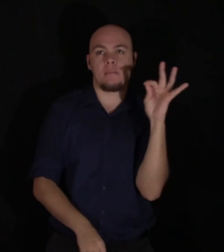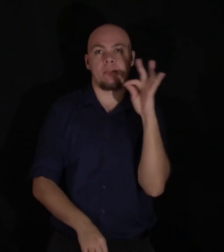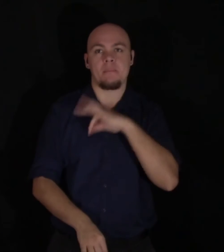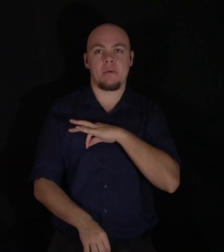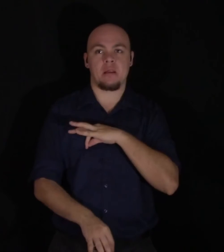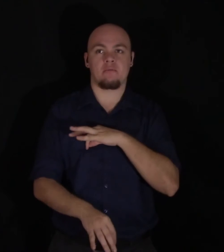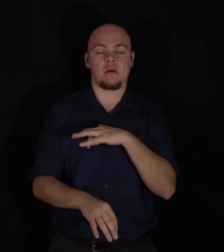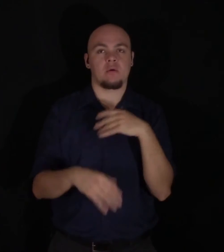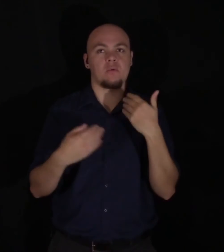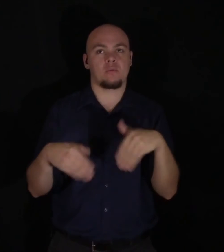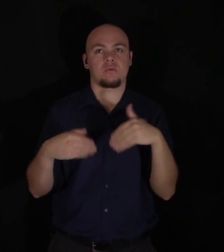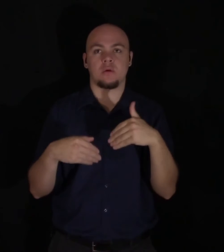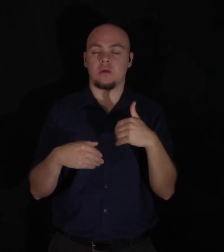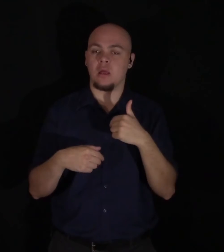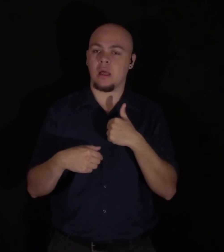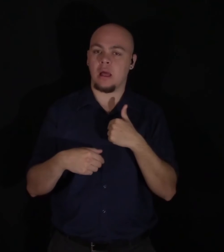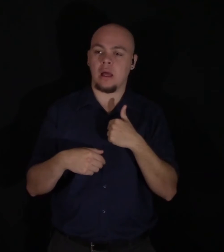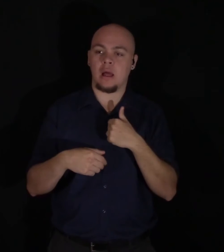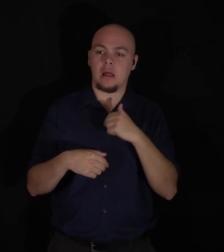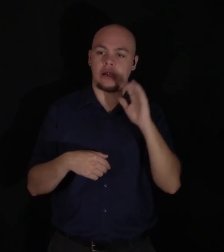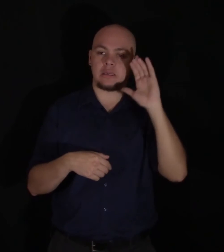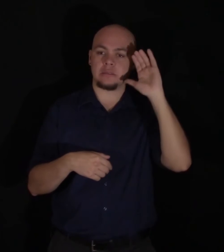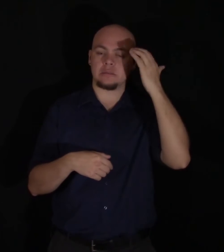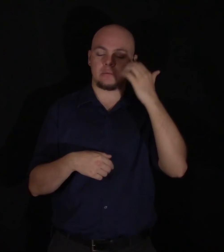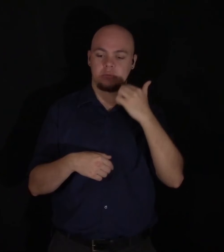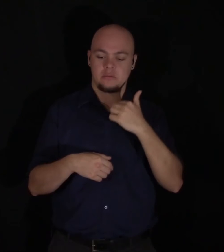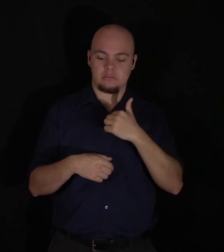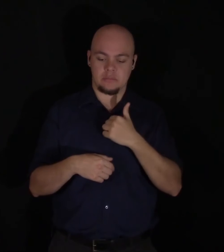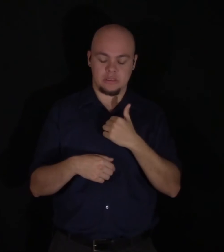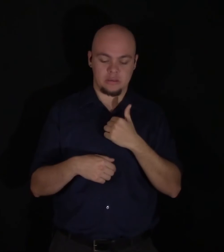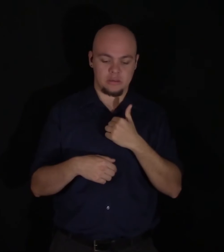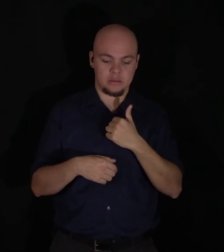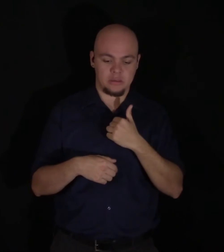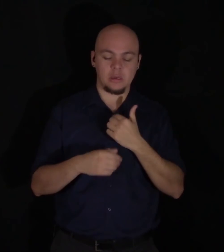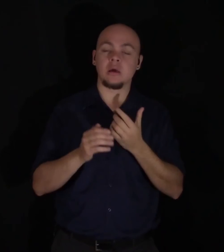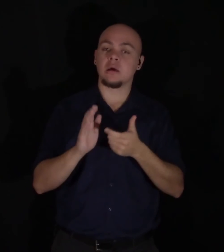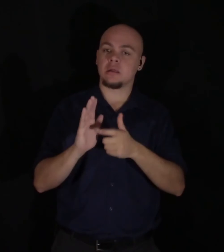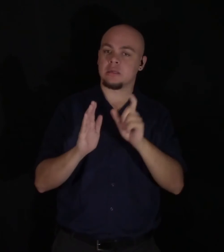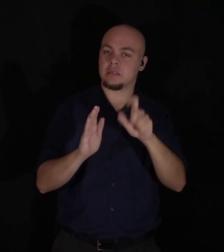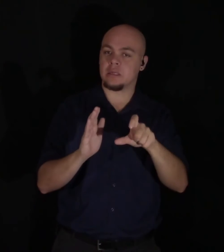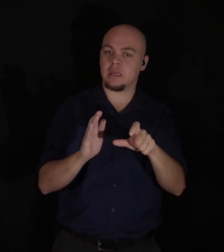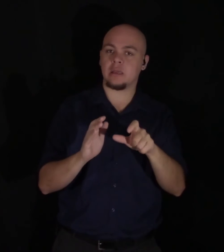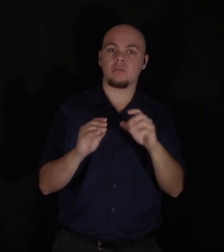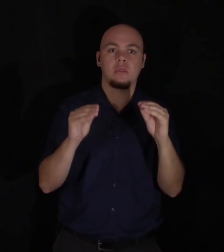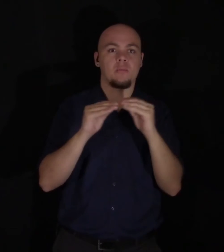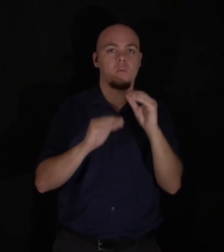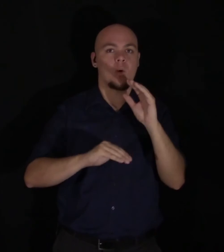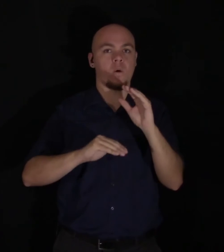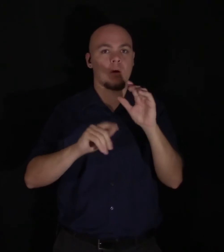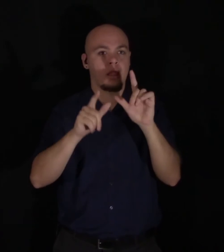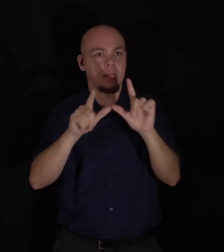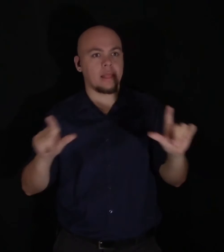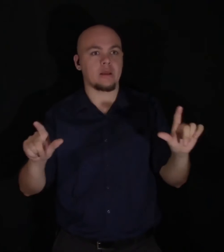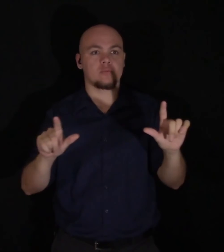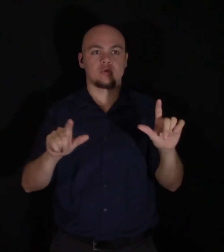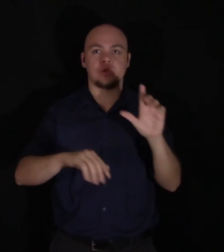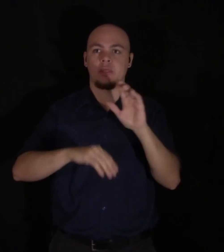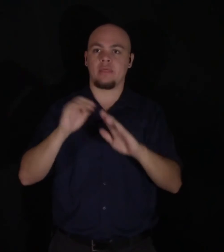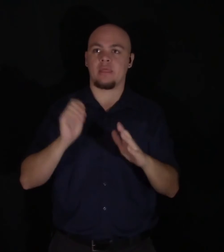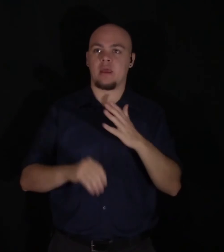conviction that I perceived the necessity of becoming acquainted with more languages than that of my native